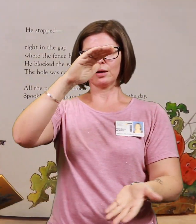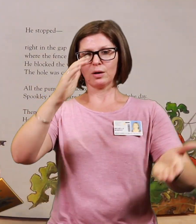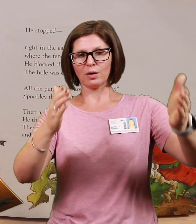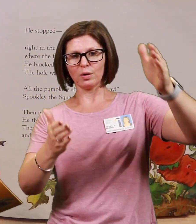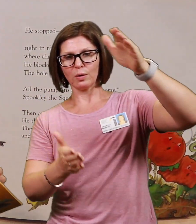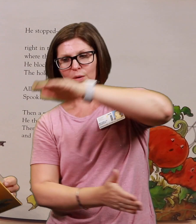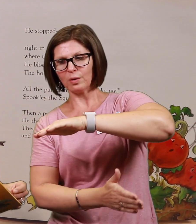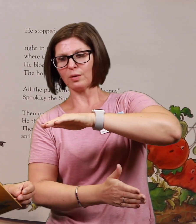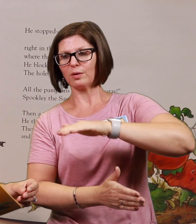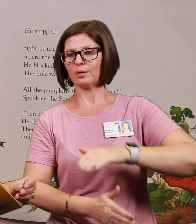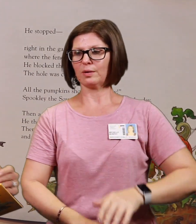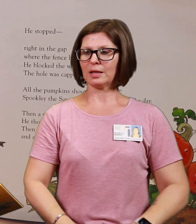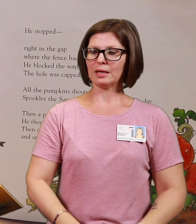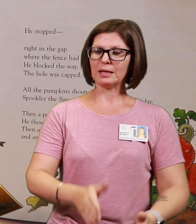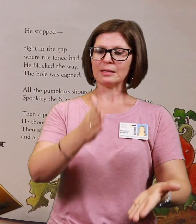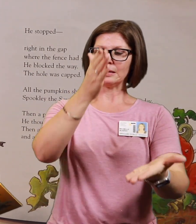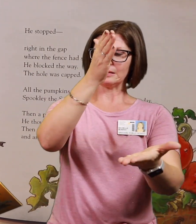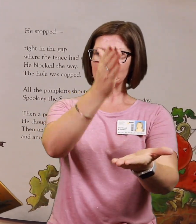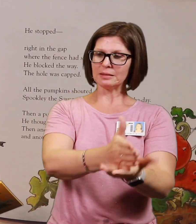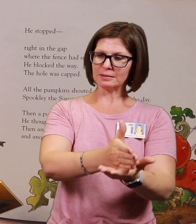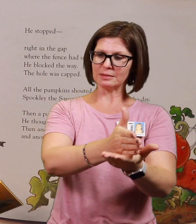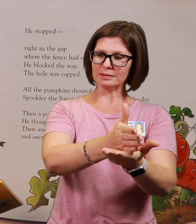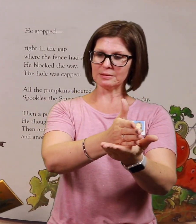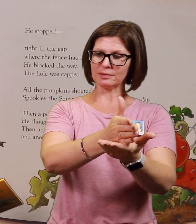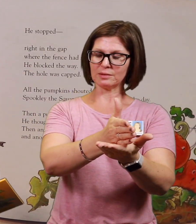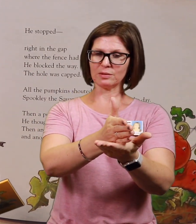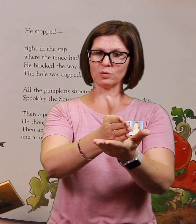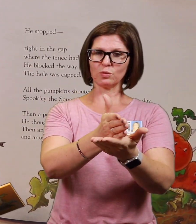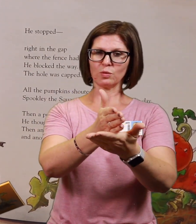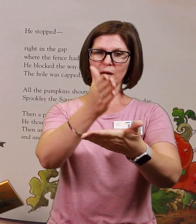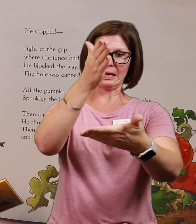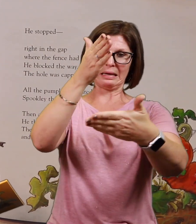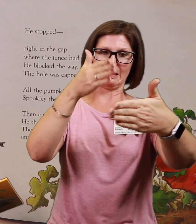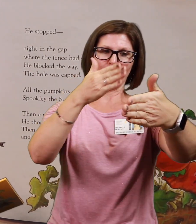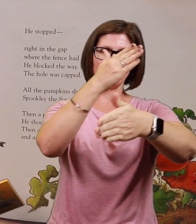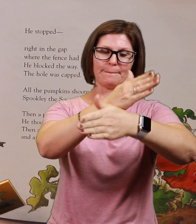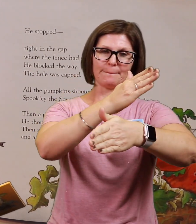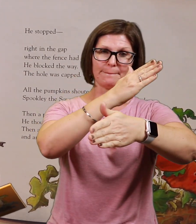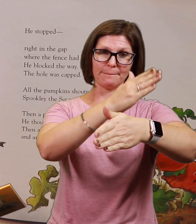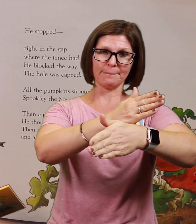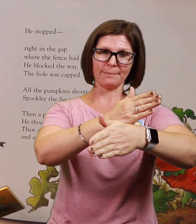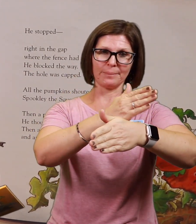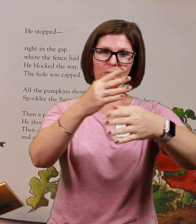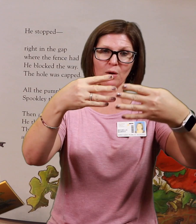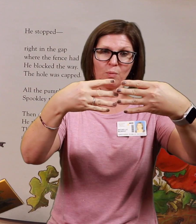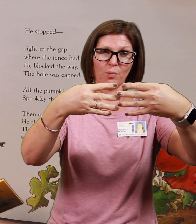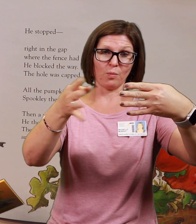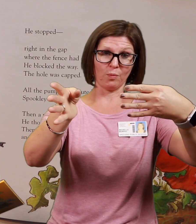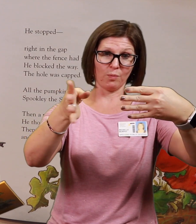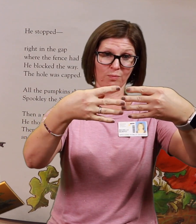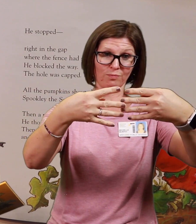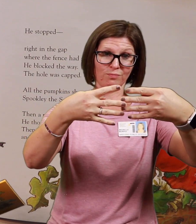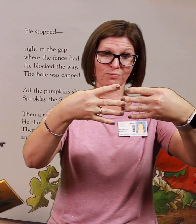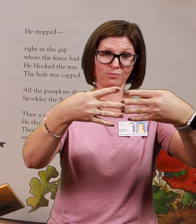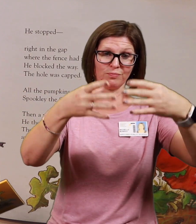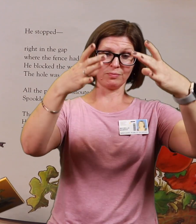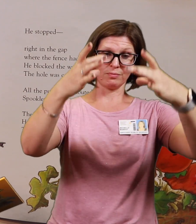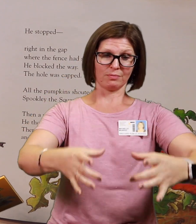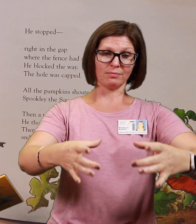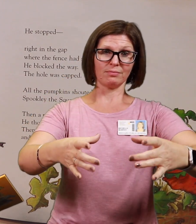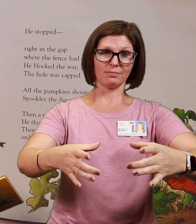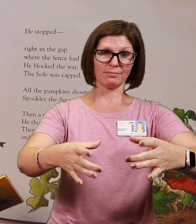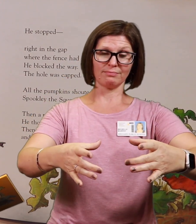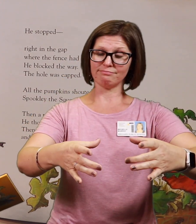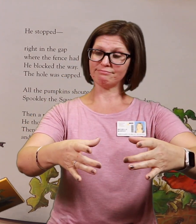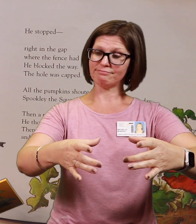then he stopped. Right in the gap where the fence had snapped. He blocked